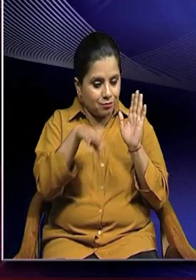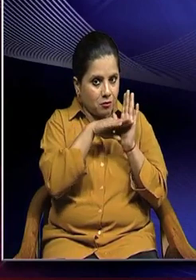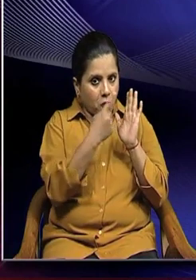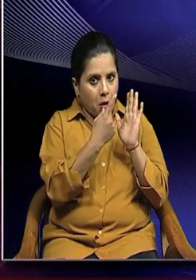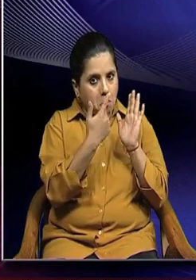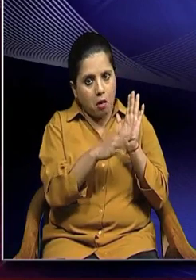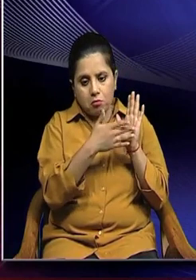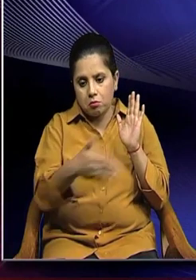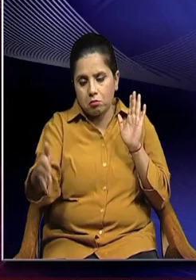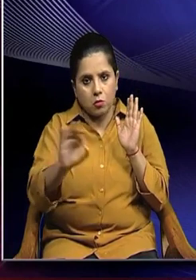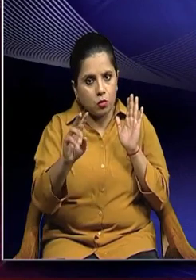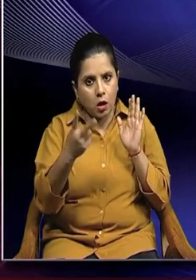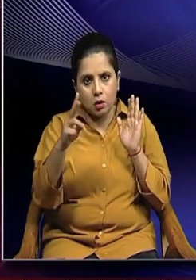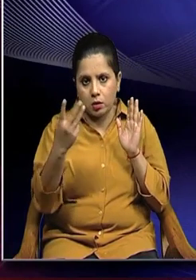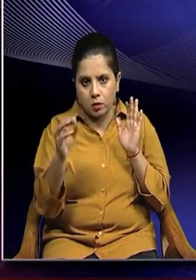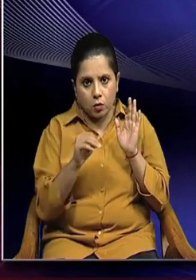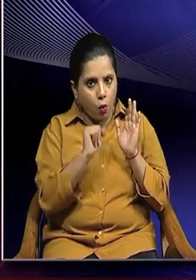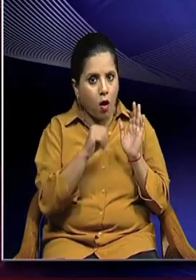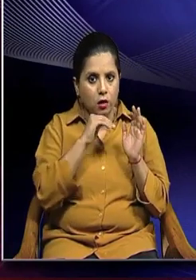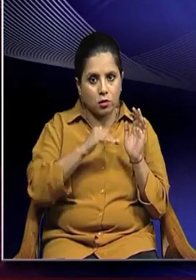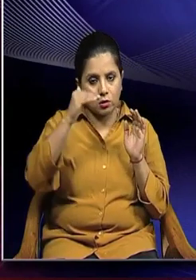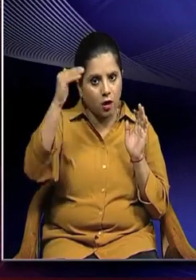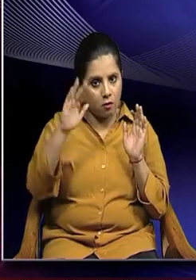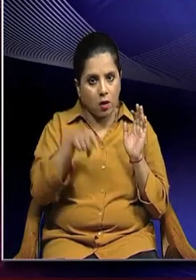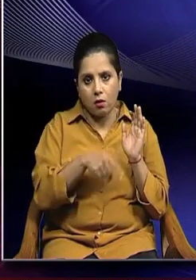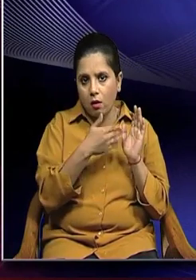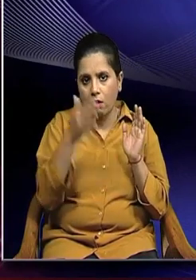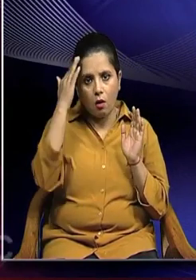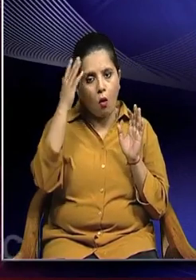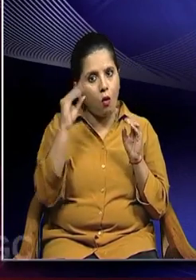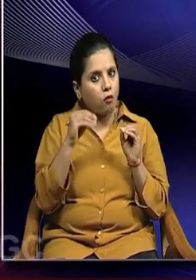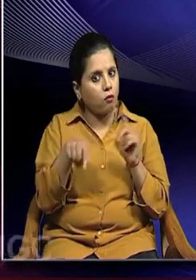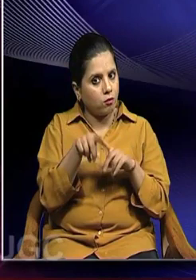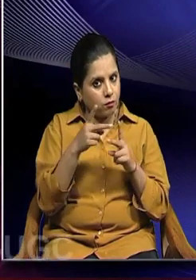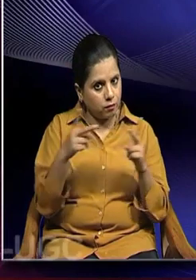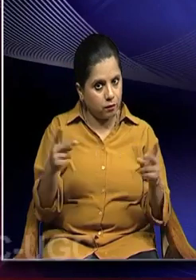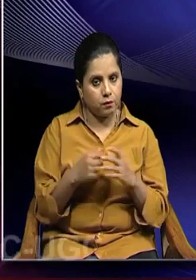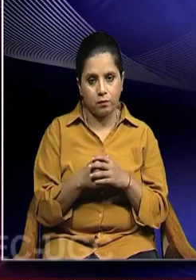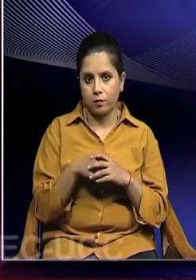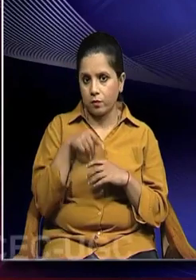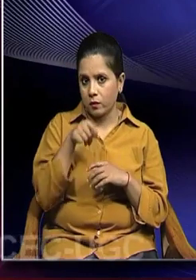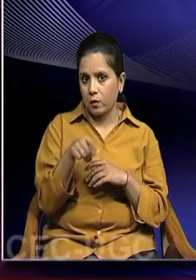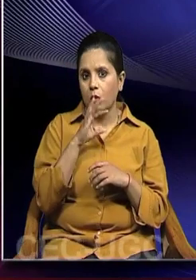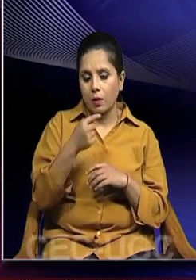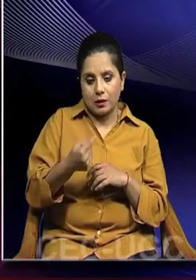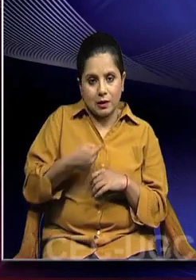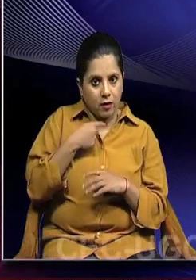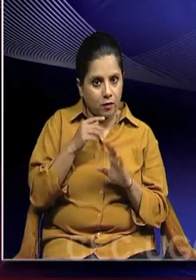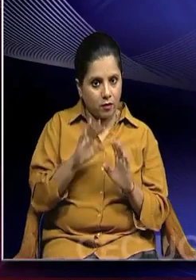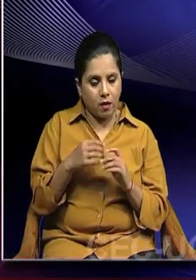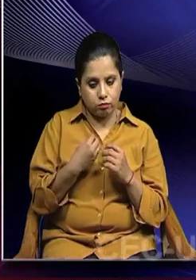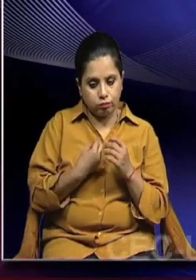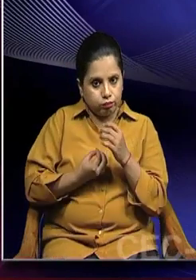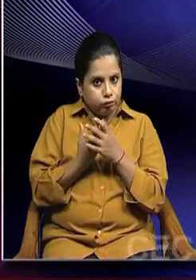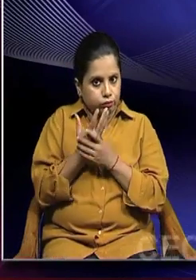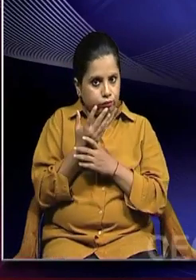even with the advancement of their age. So, this is the way the self is evolved.